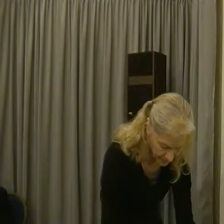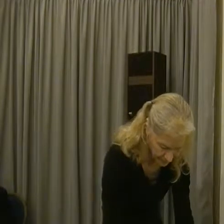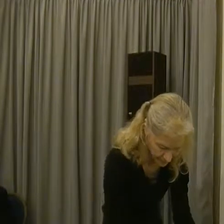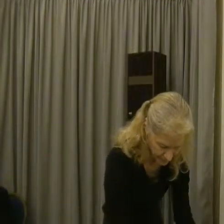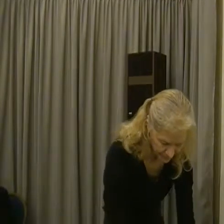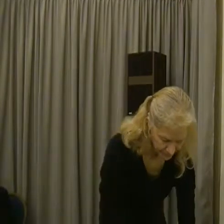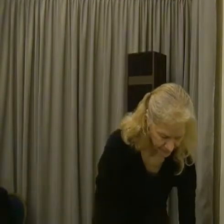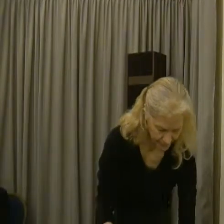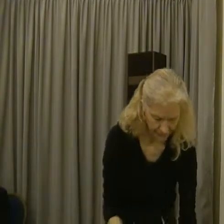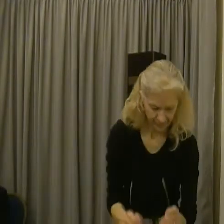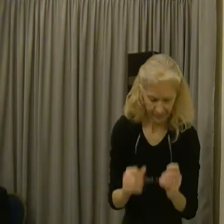Amen.